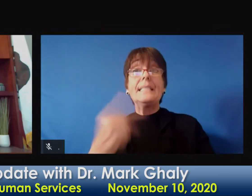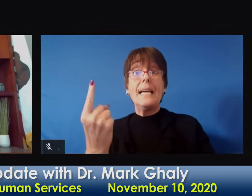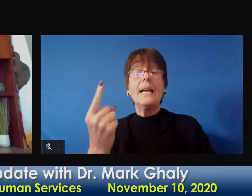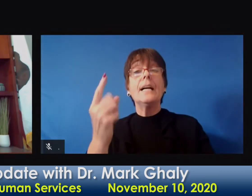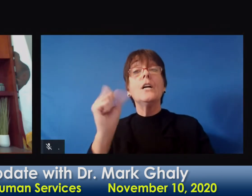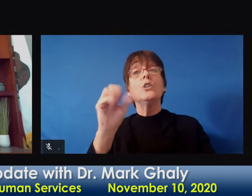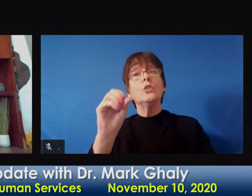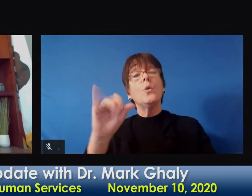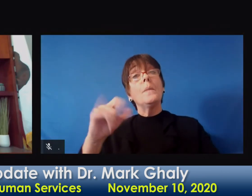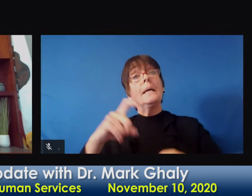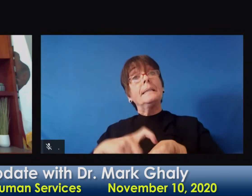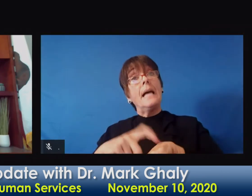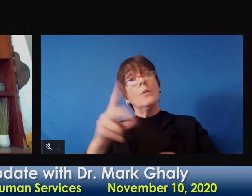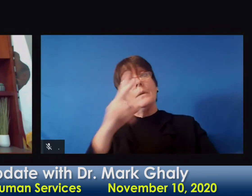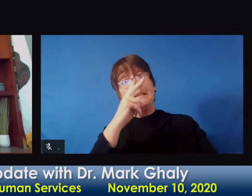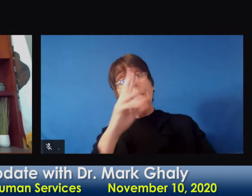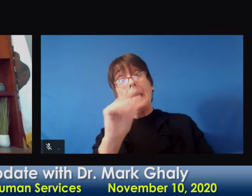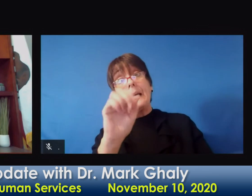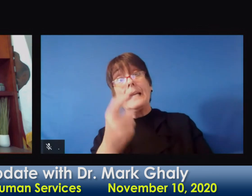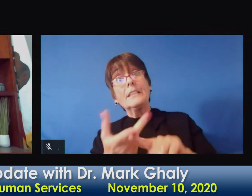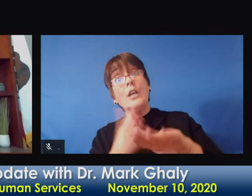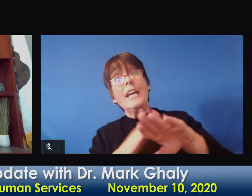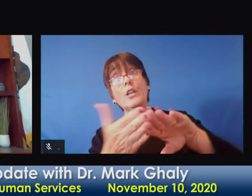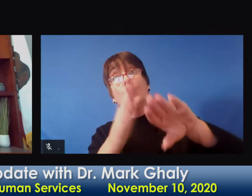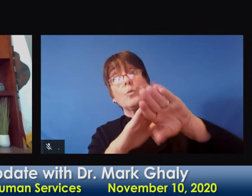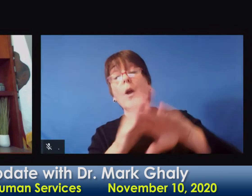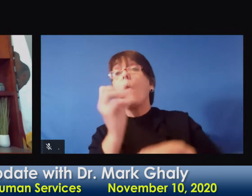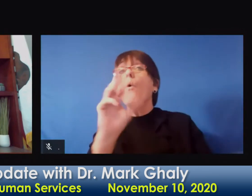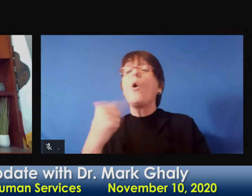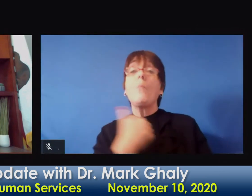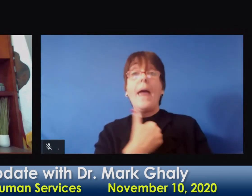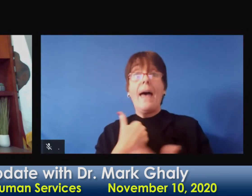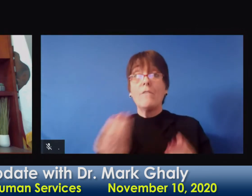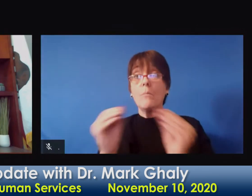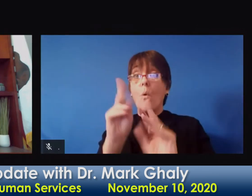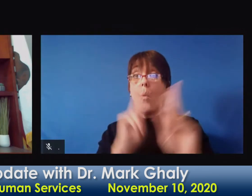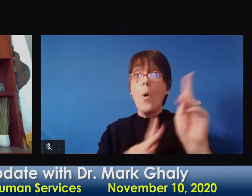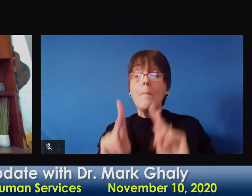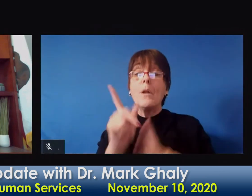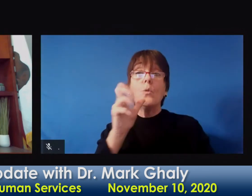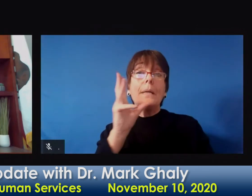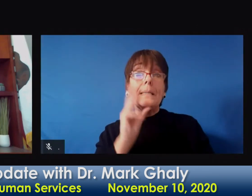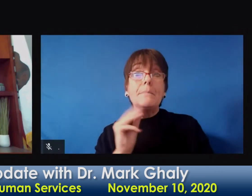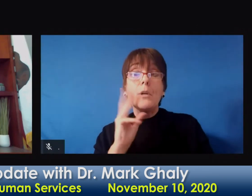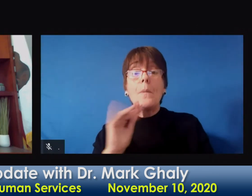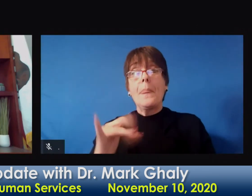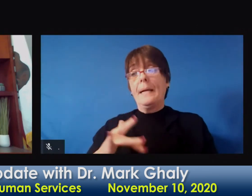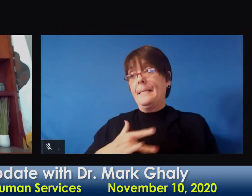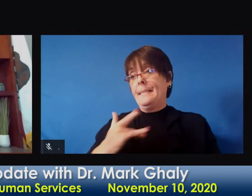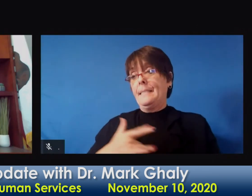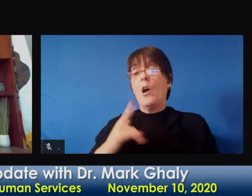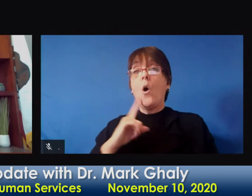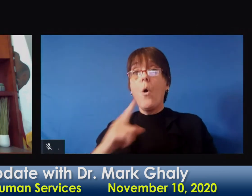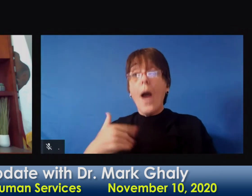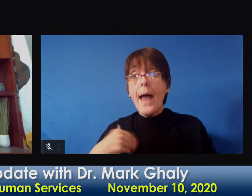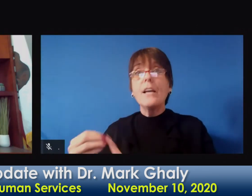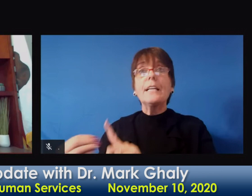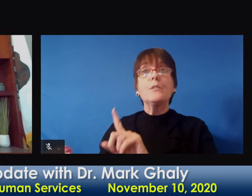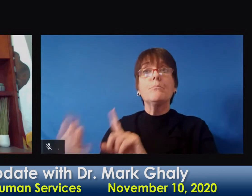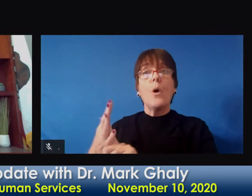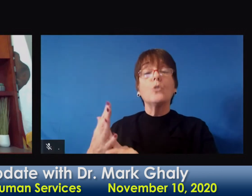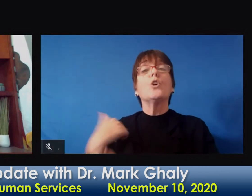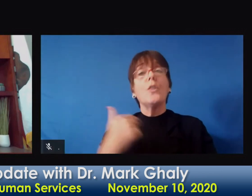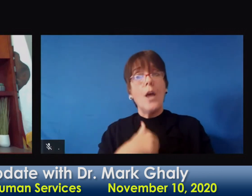the times when we're seeing cases increase, when we have more people who are experiencing symptoms or had close exposures, that we